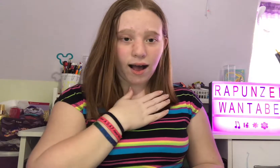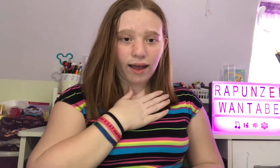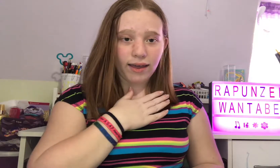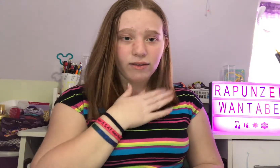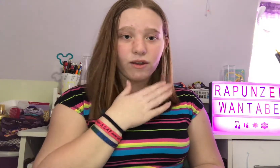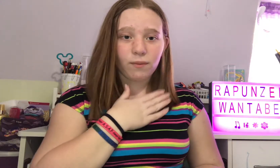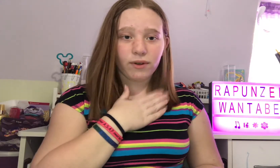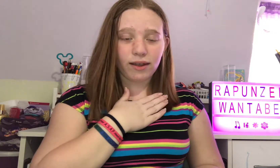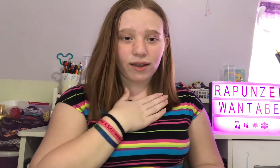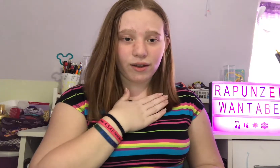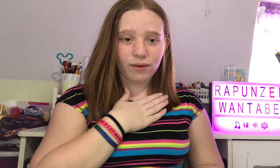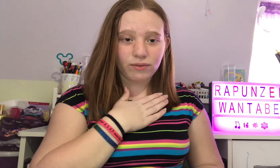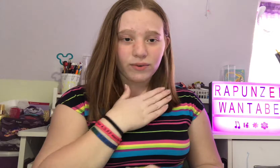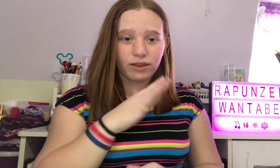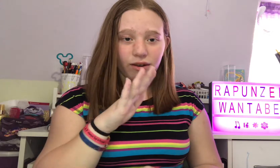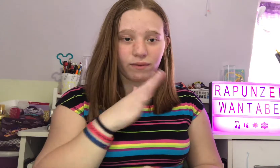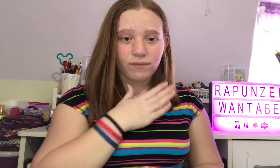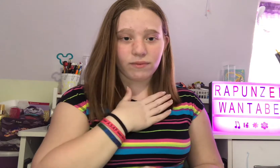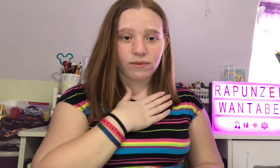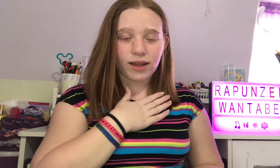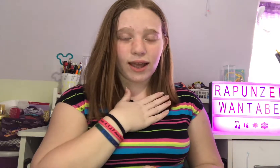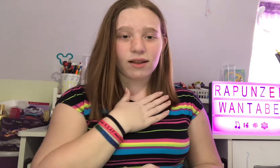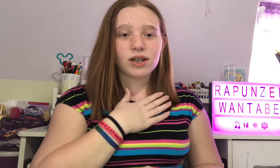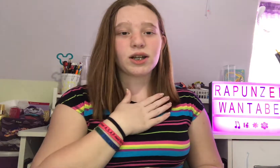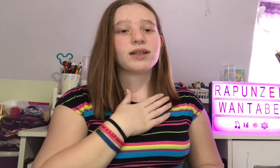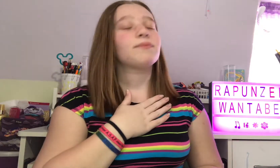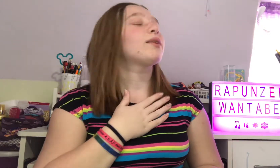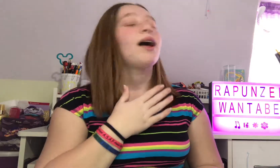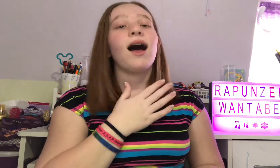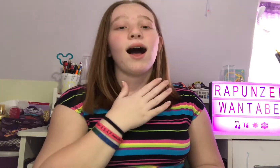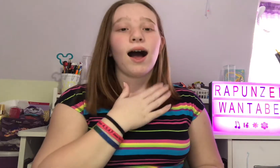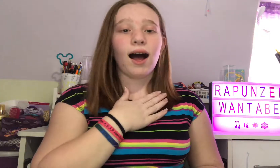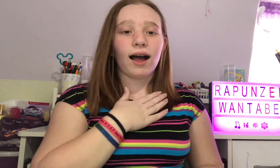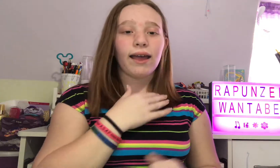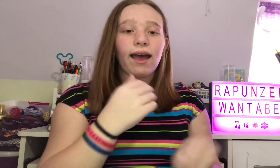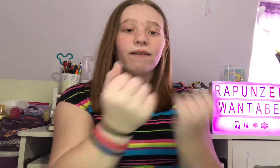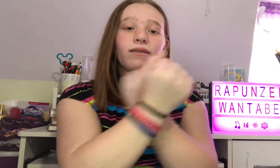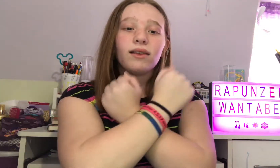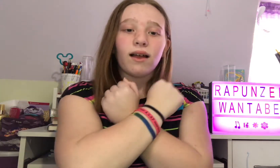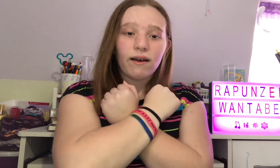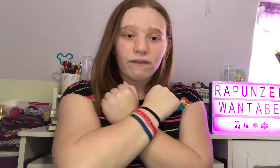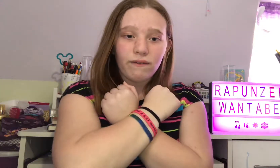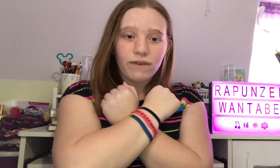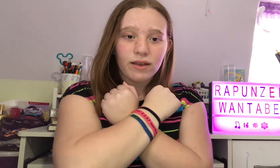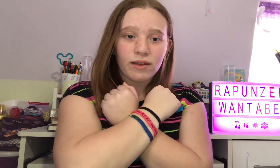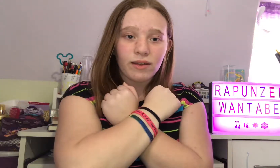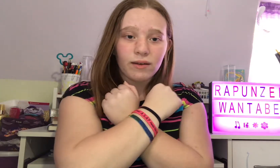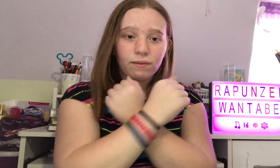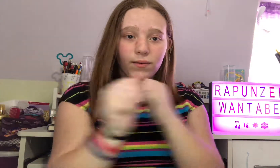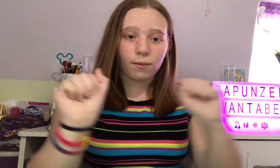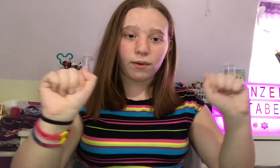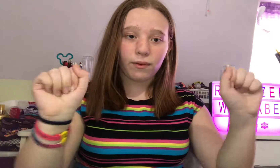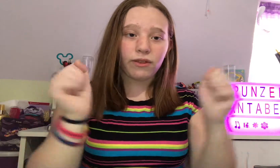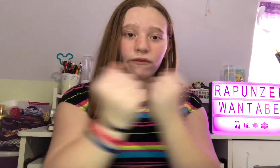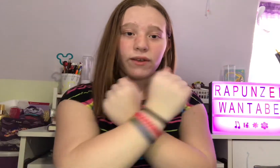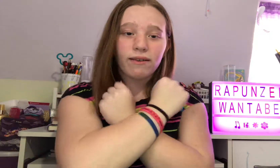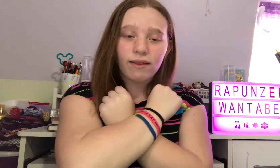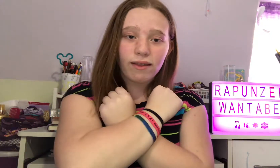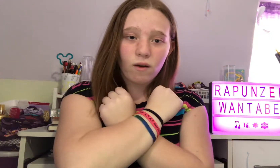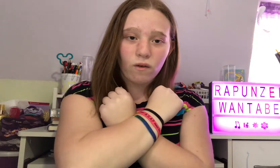I, so you'll point to you with your hand on your chest. I have loved, remember, with the fists and then over